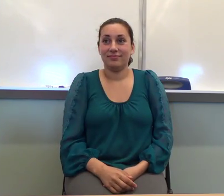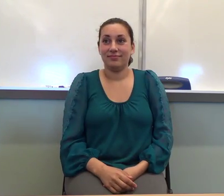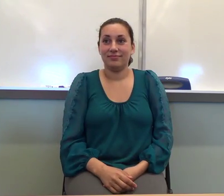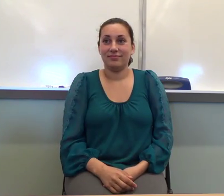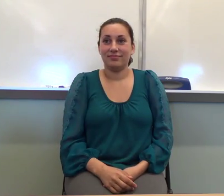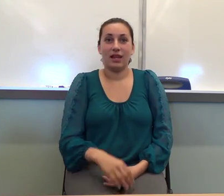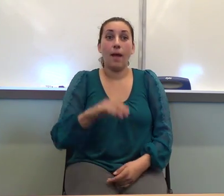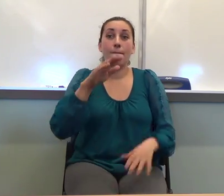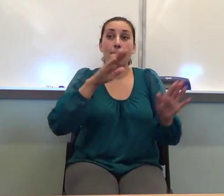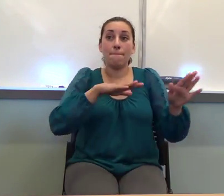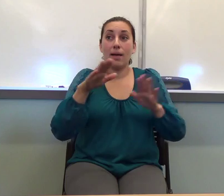Really?